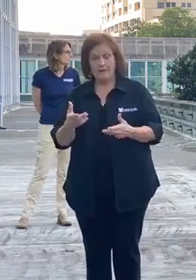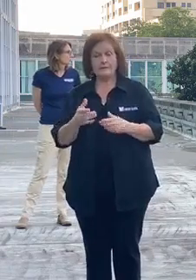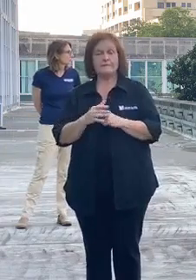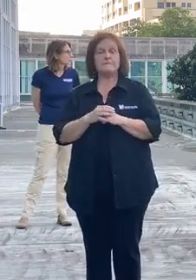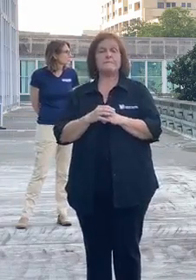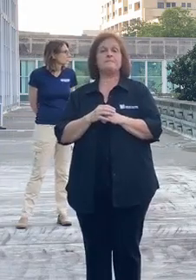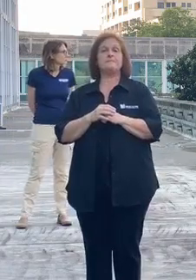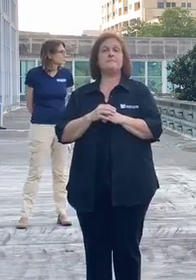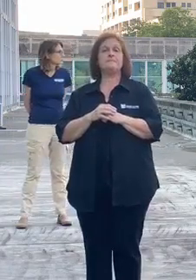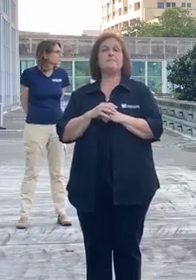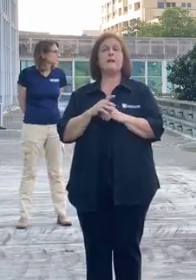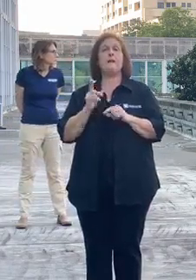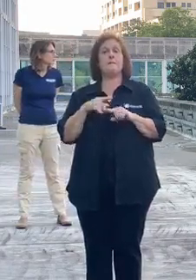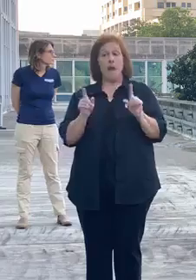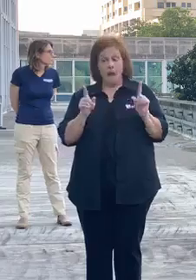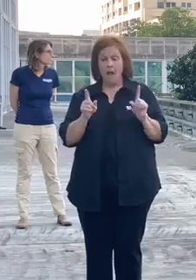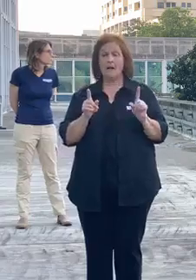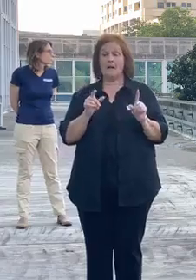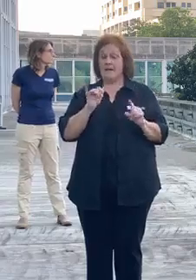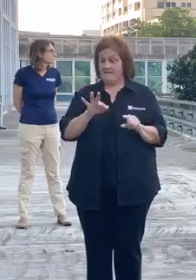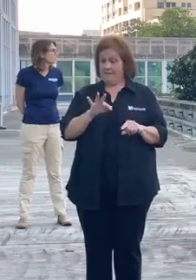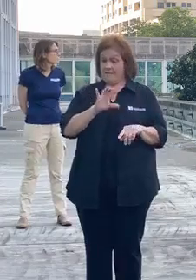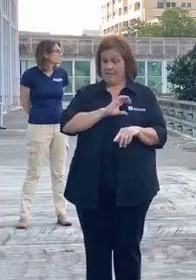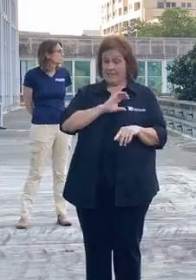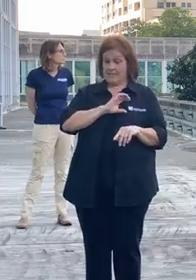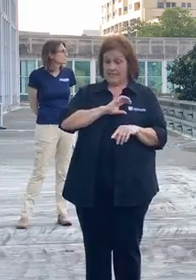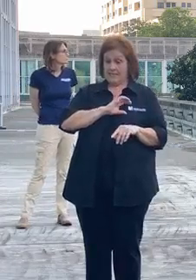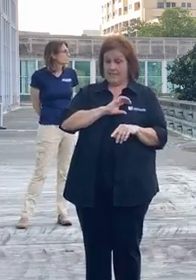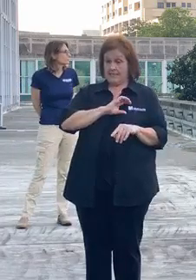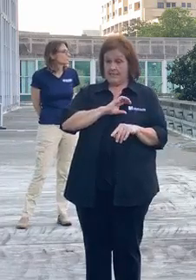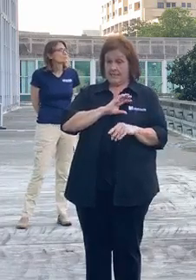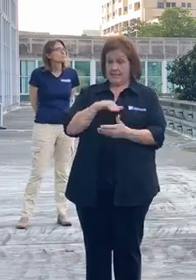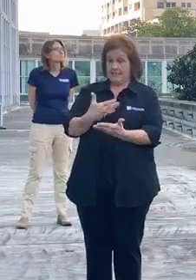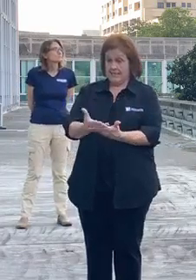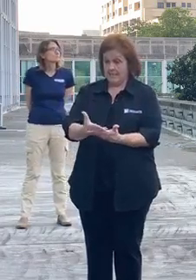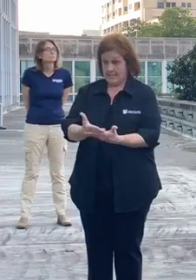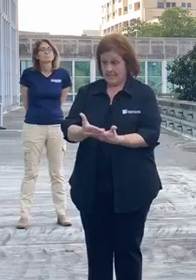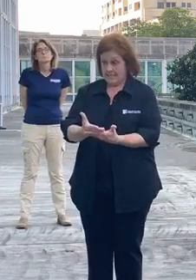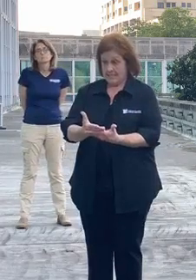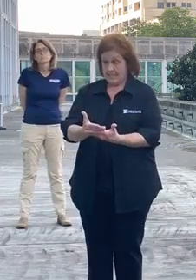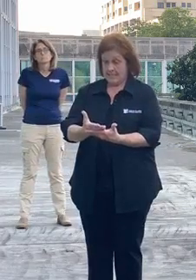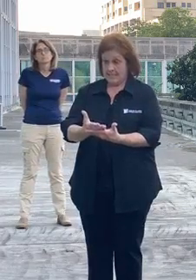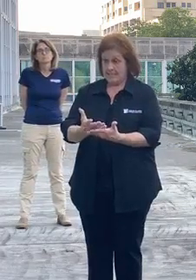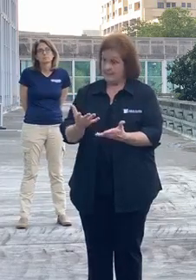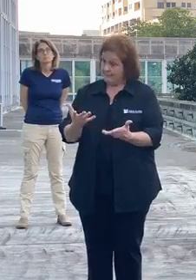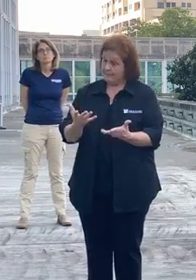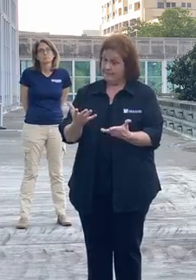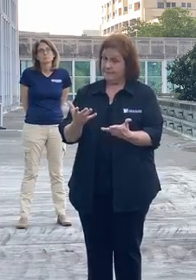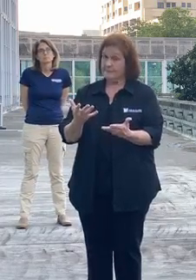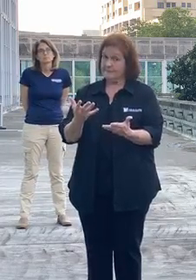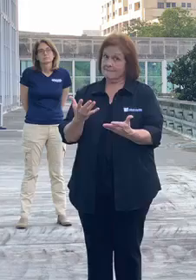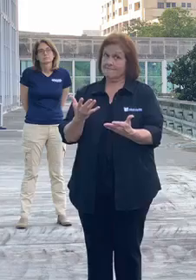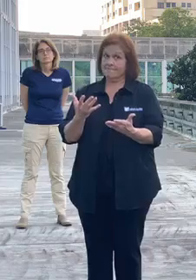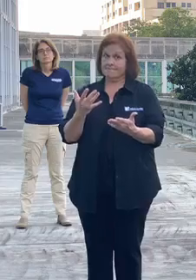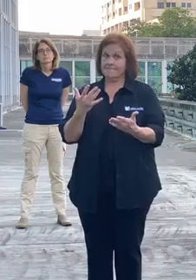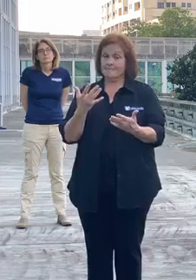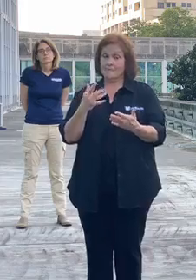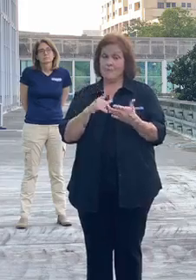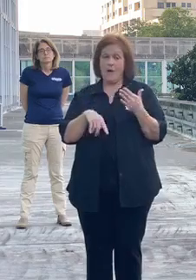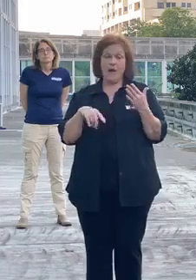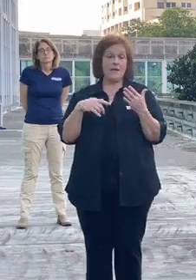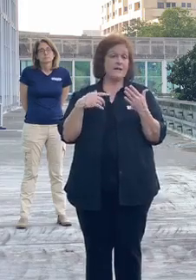to gatherings. But when they do, how you meet them with respect, it does matter, and that's what we've been